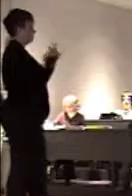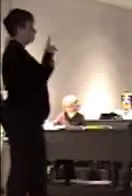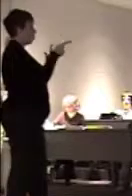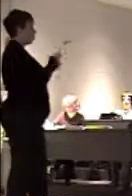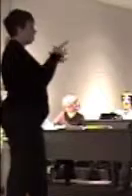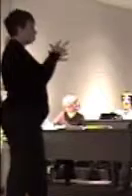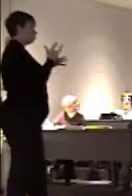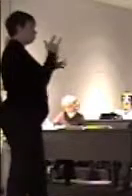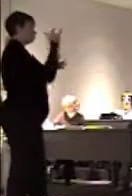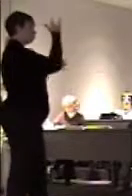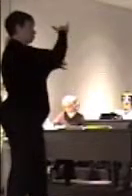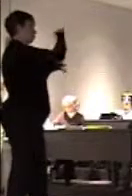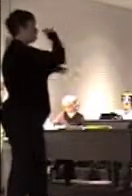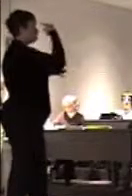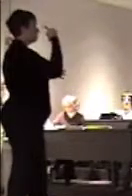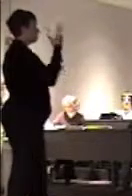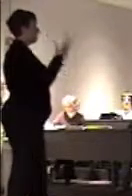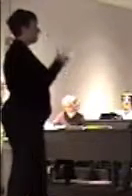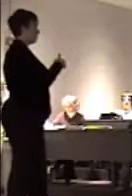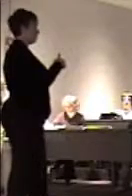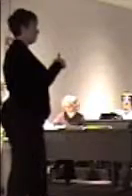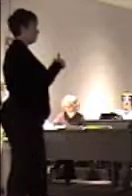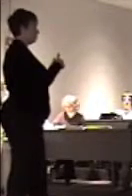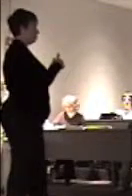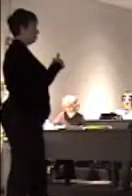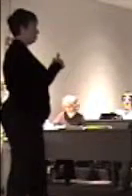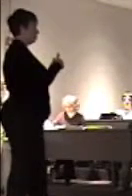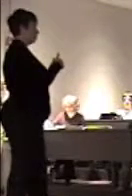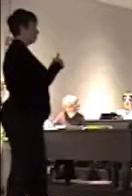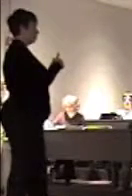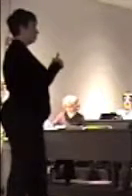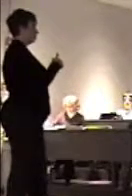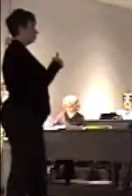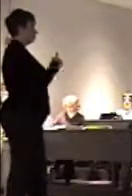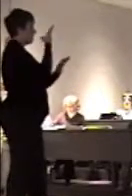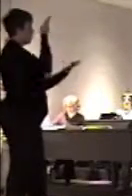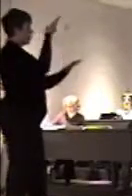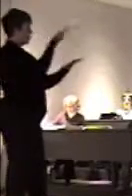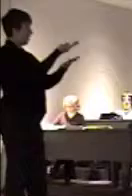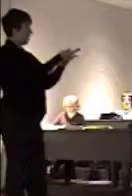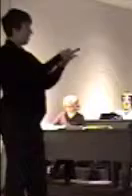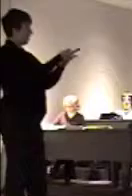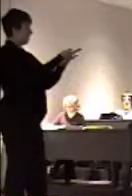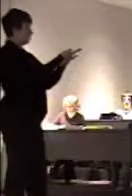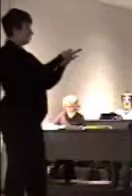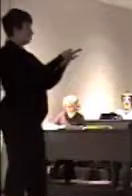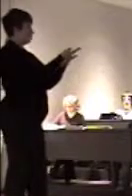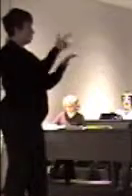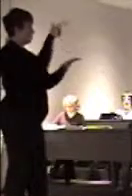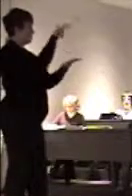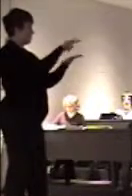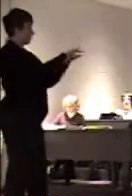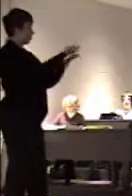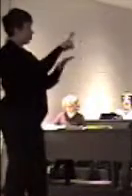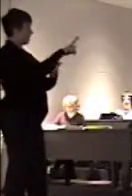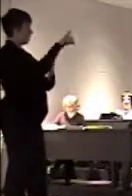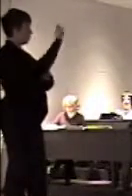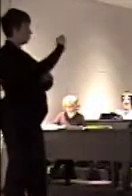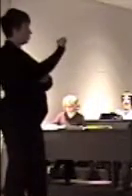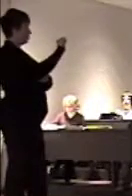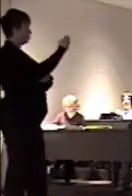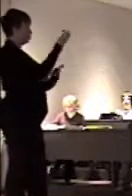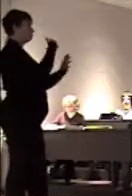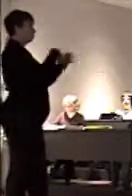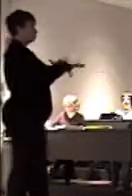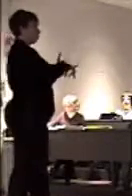When he left the ground, he was black belt. He left the ground in Japan. When he landed in the United States, he came out a